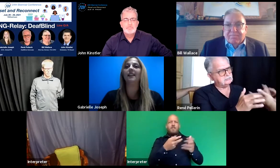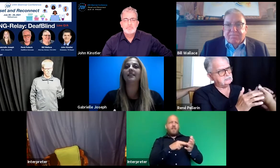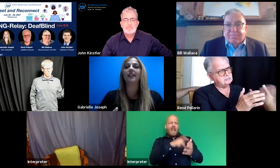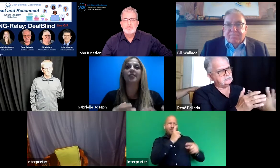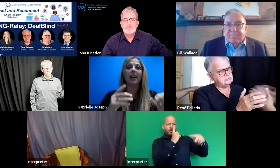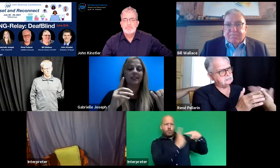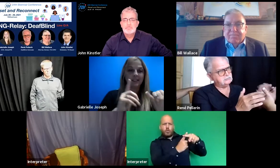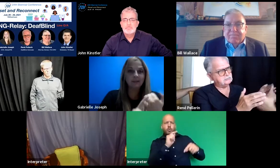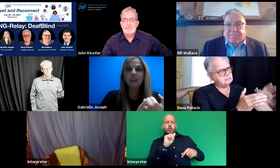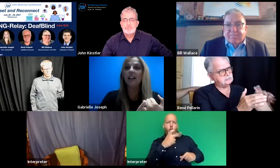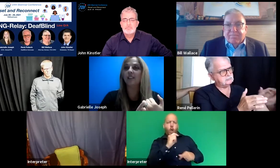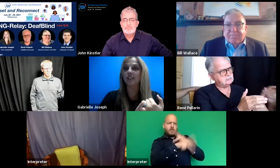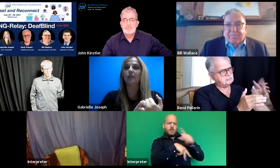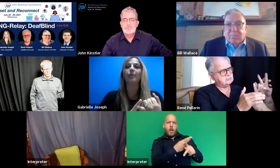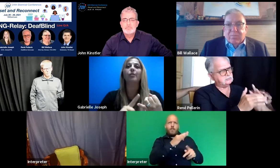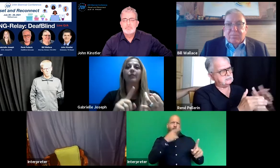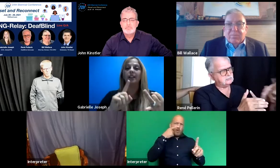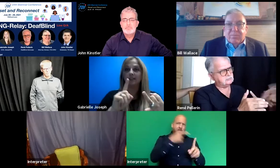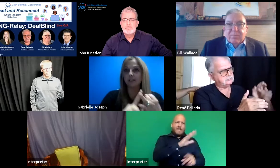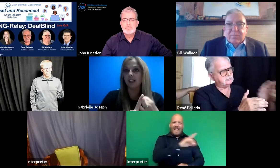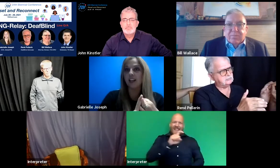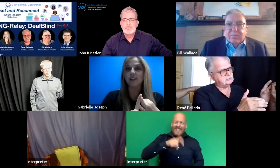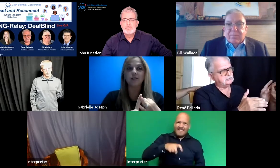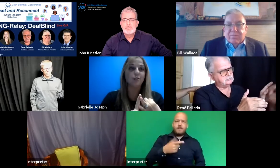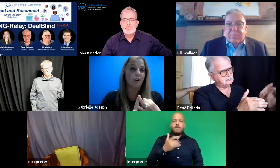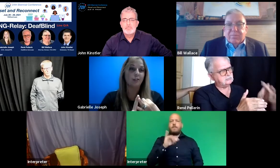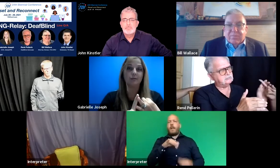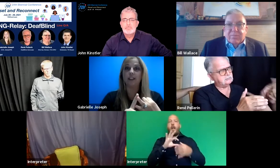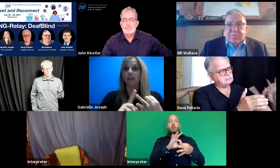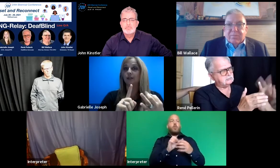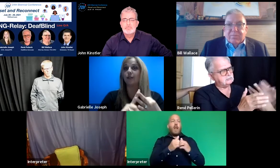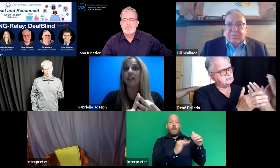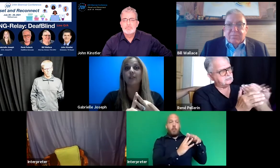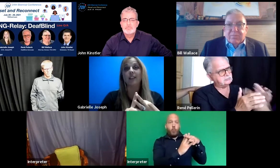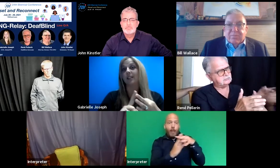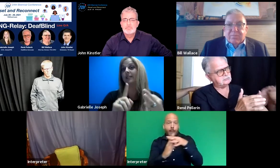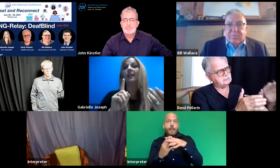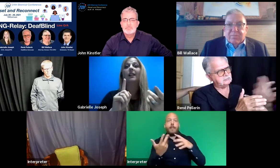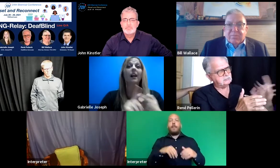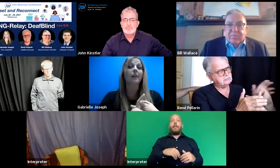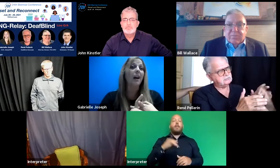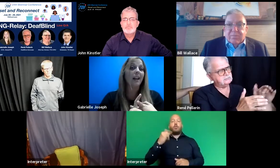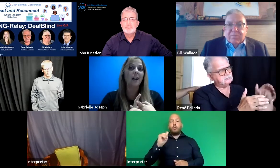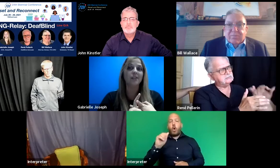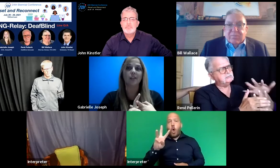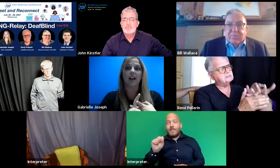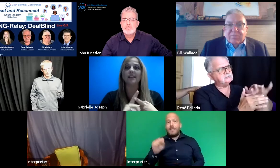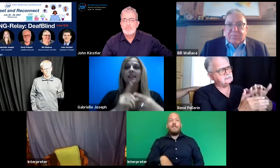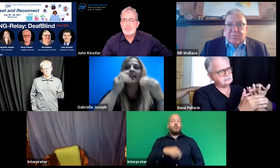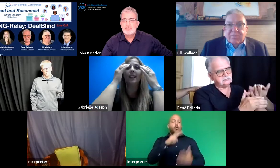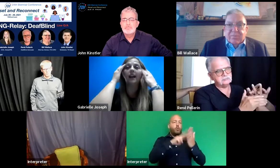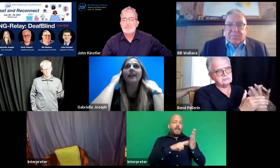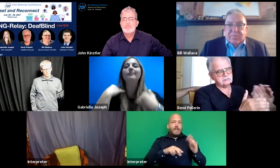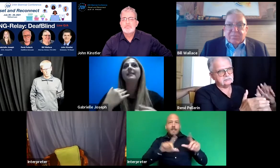needs, such as connection to Braille readers, connection to JAWS readers, screen readers, high